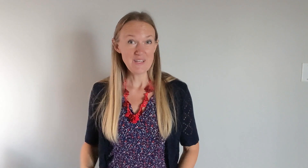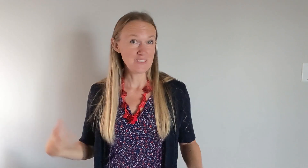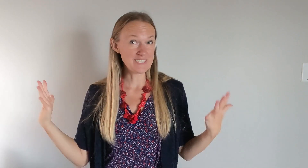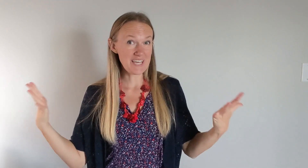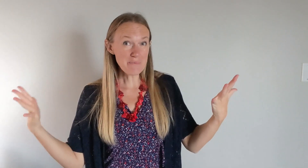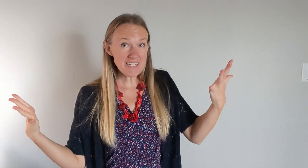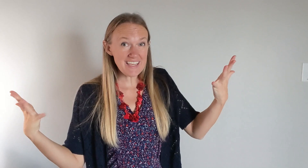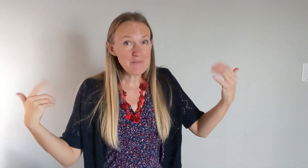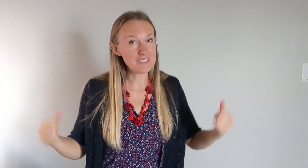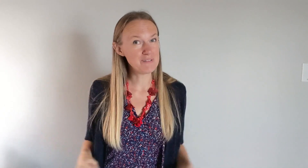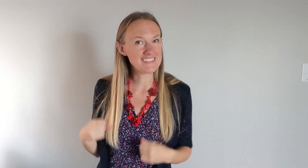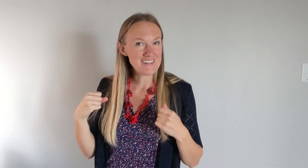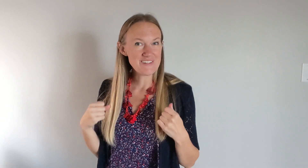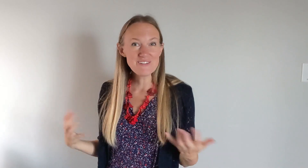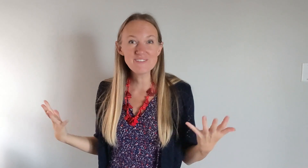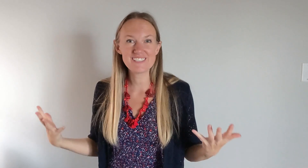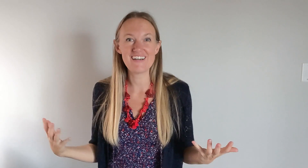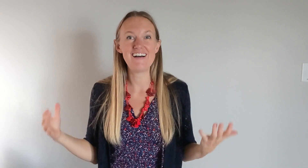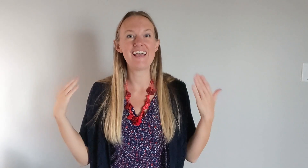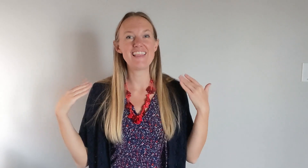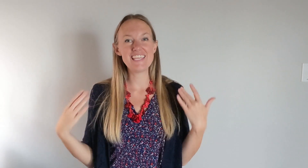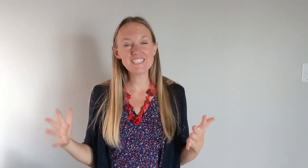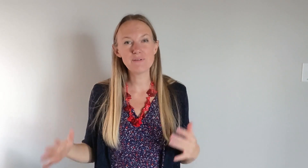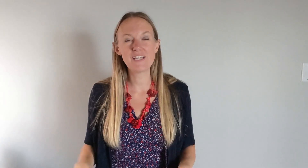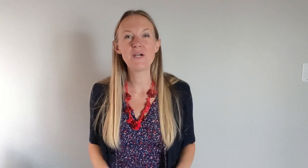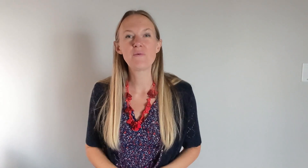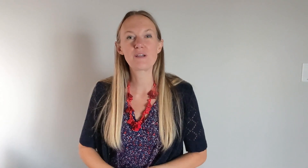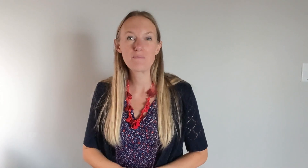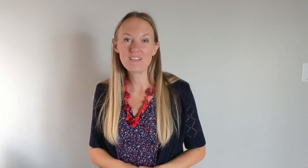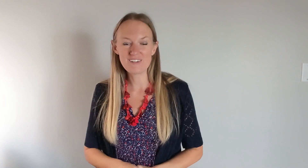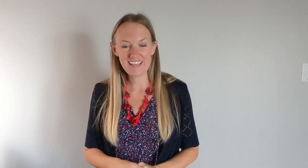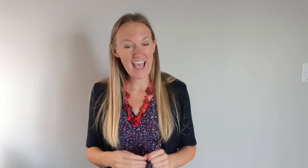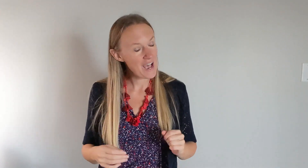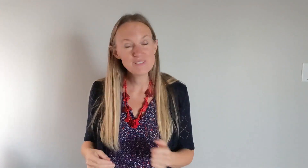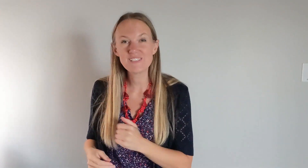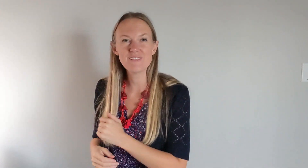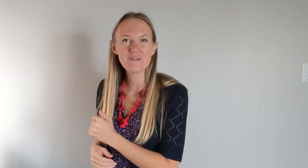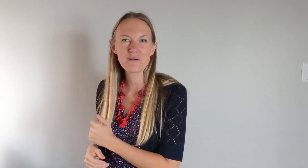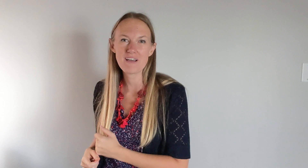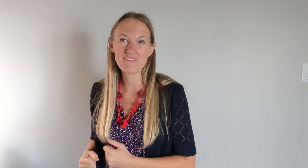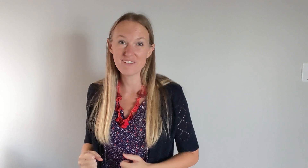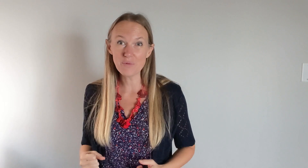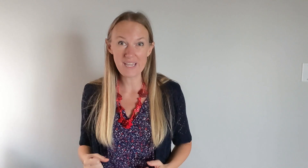So it's another Monday, which means a new song, and this week we're going to be learning House of the Lord by Phil